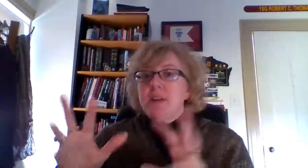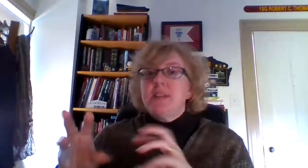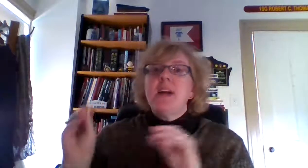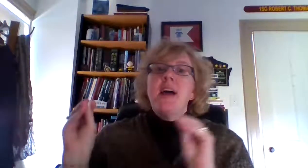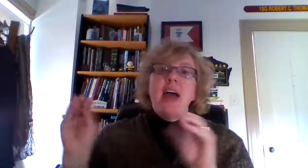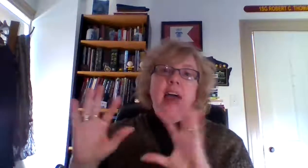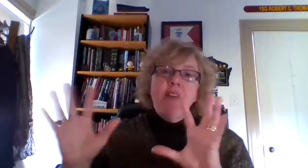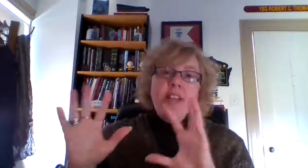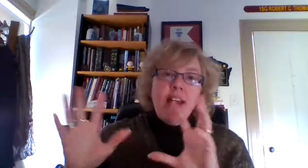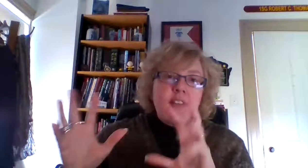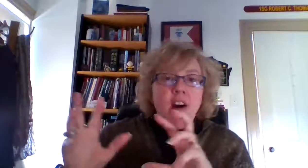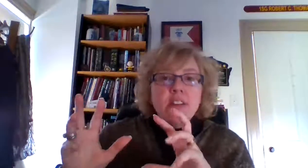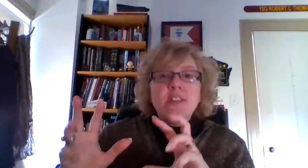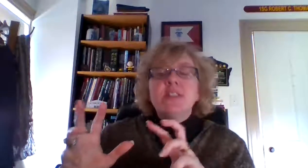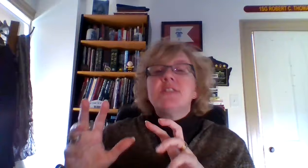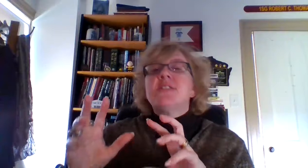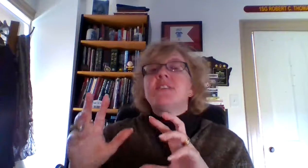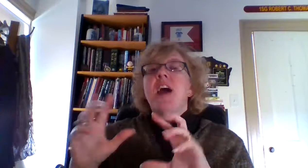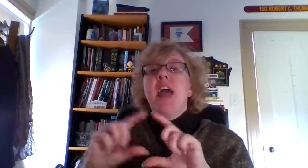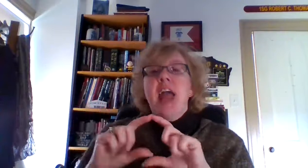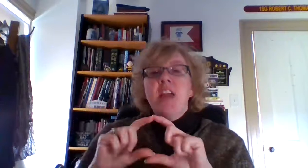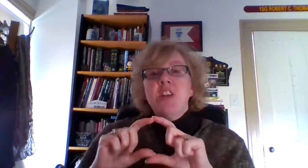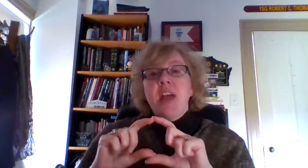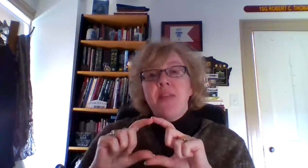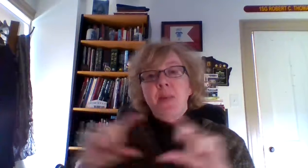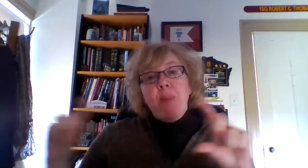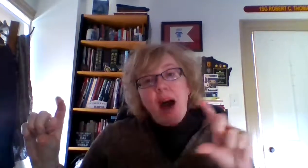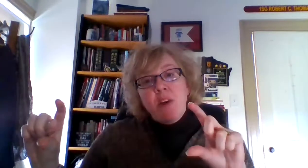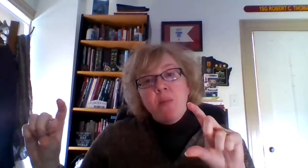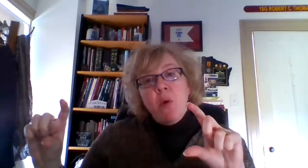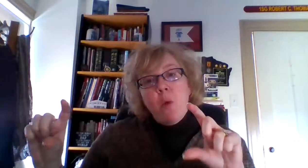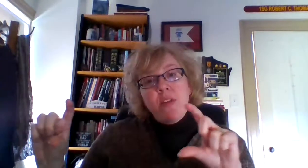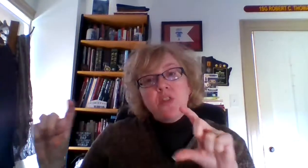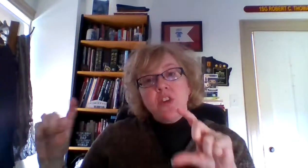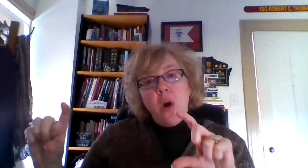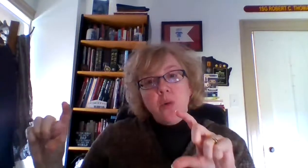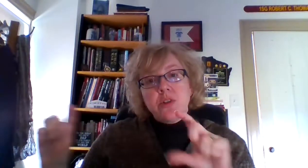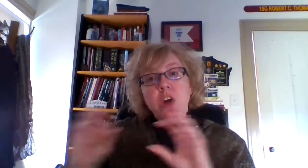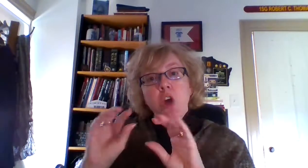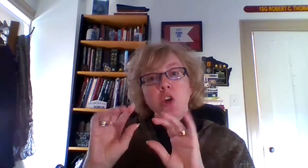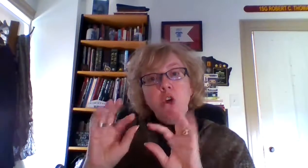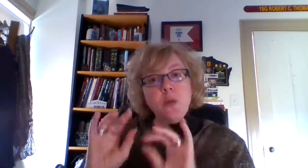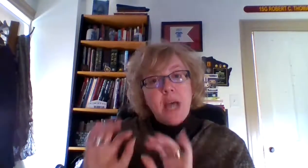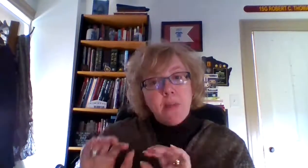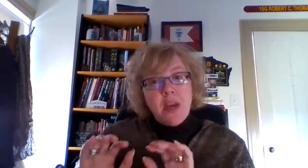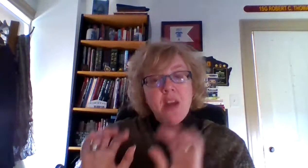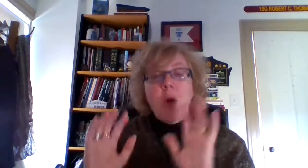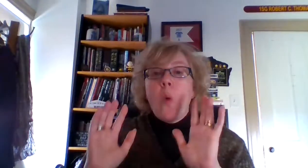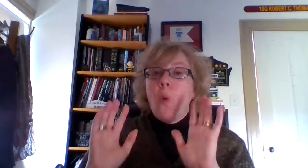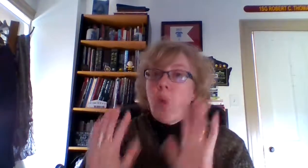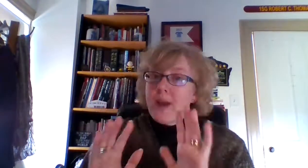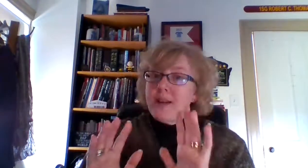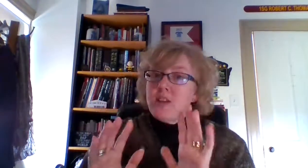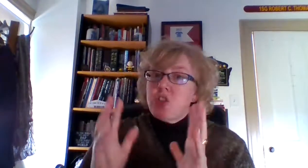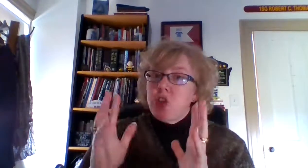cool, have a lot of colors, and at the bottom where there's notes, you type in what it is you